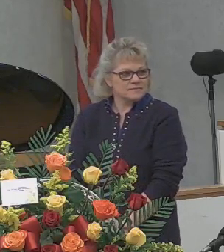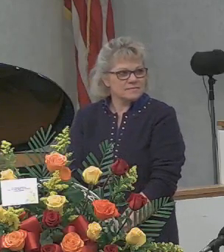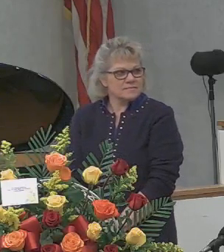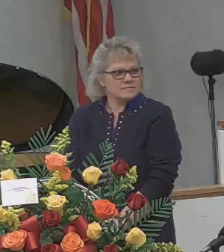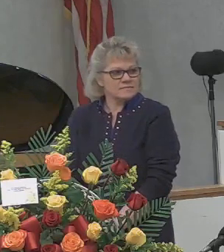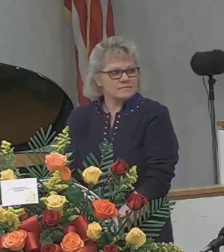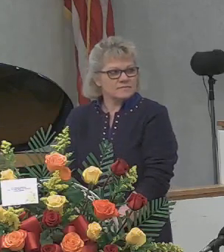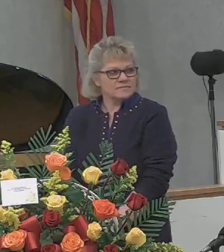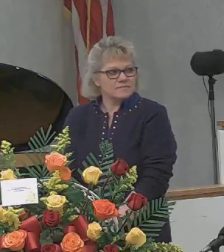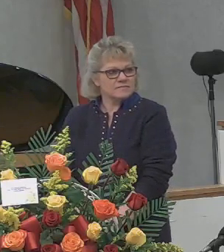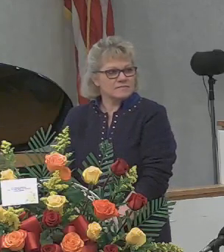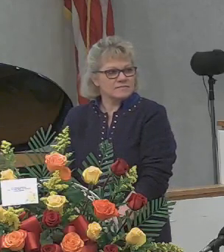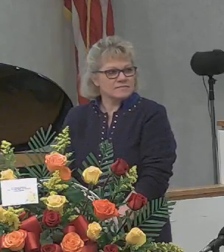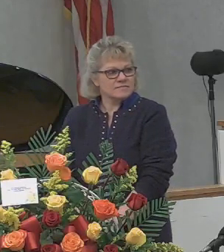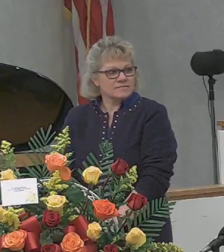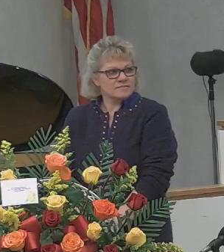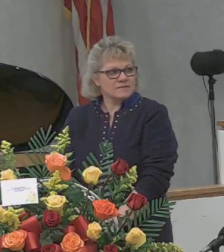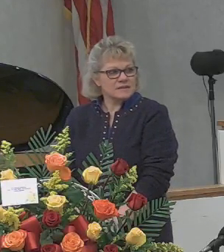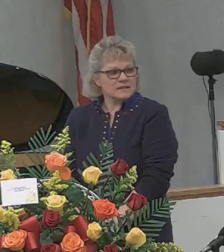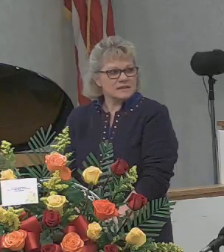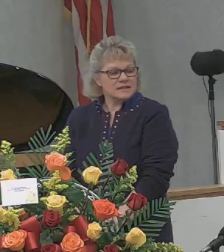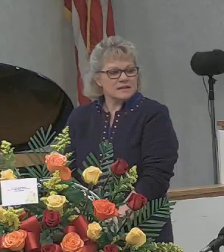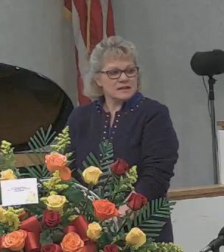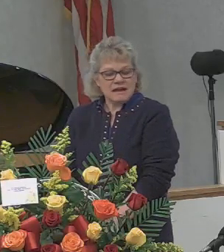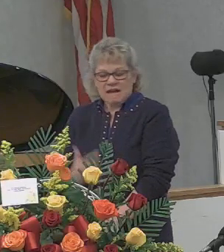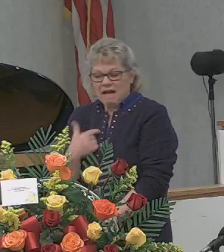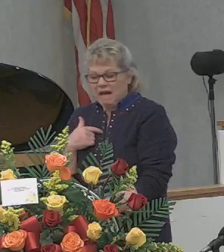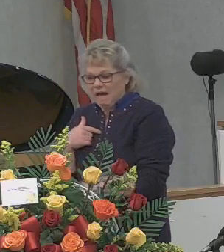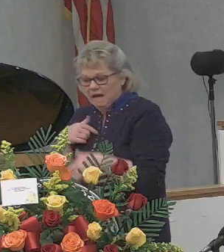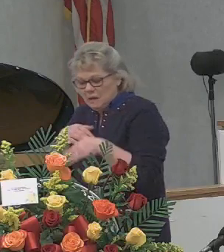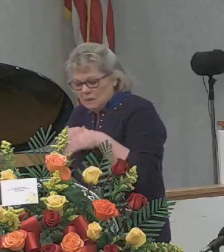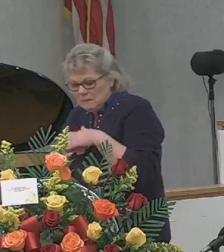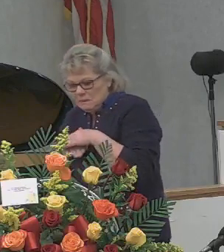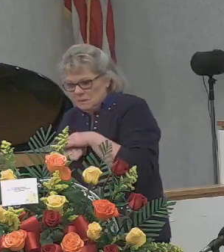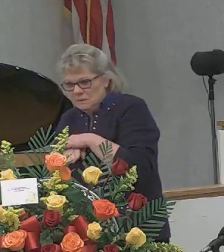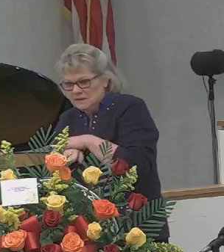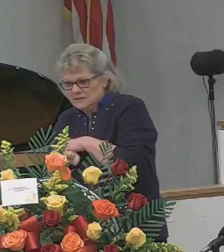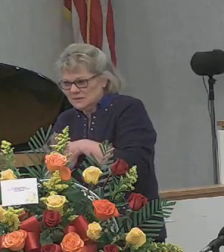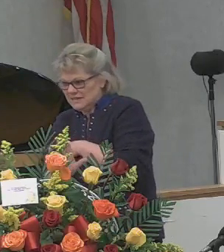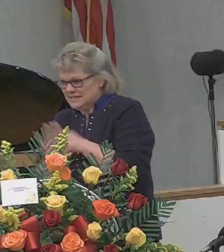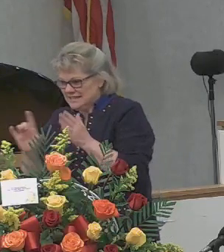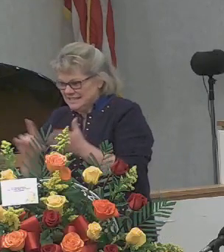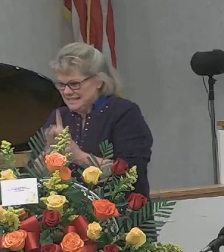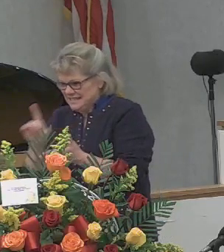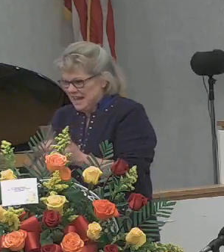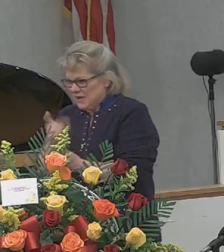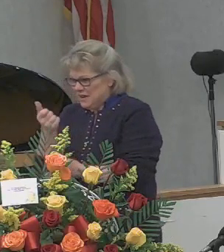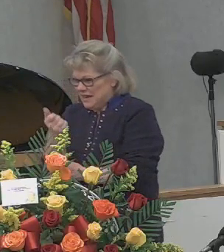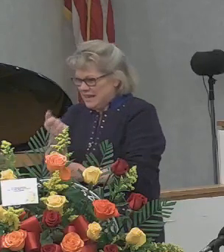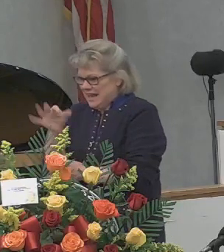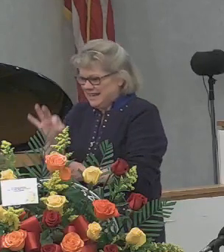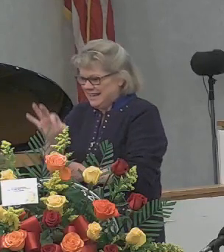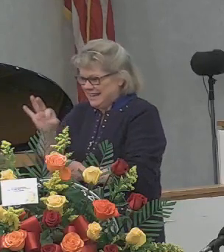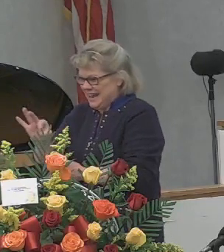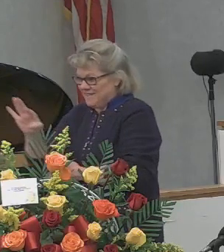But I kind of broke into his diary from